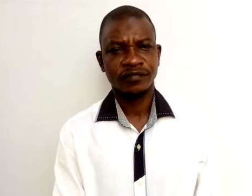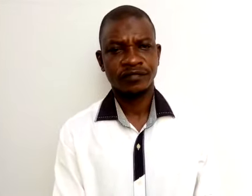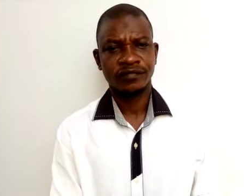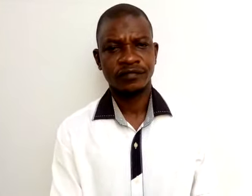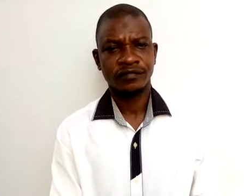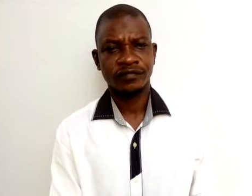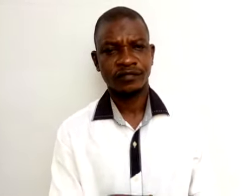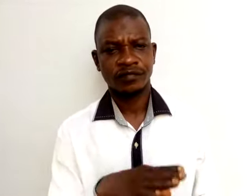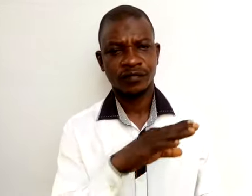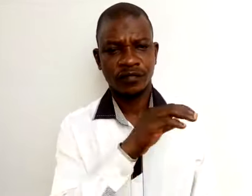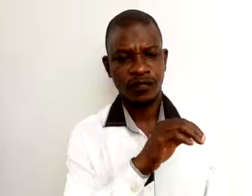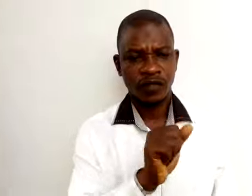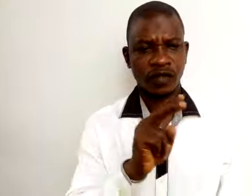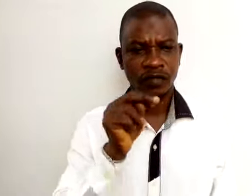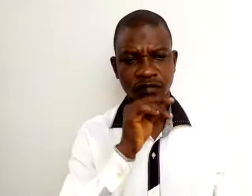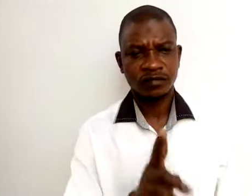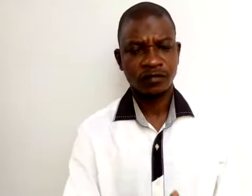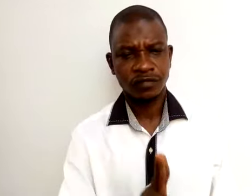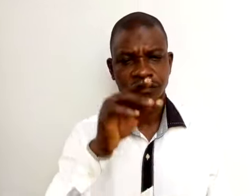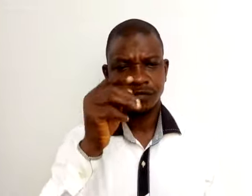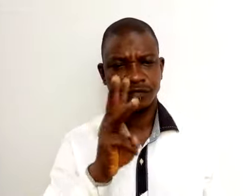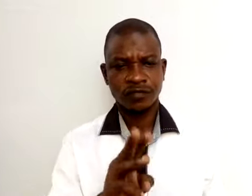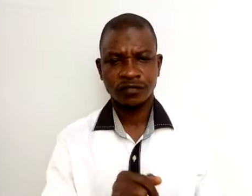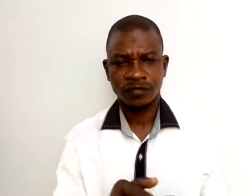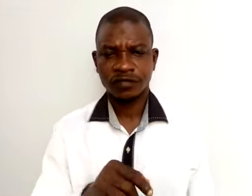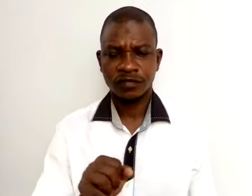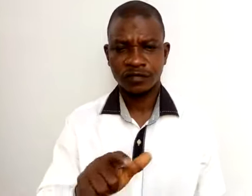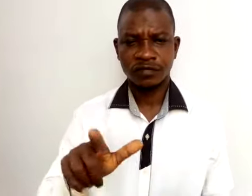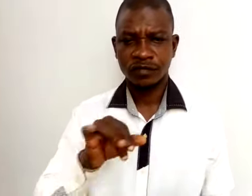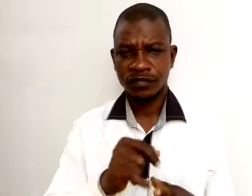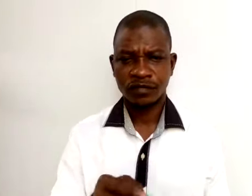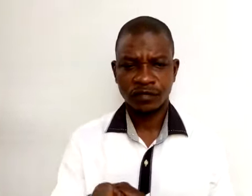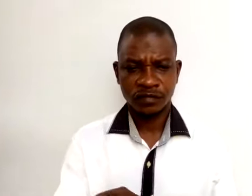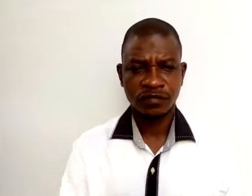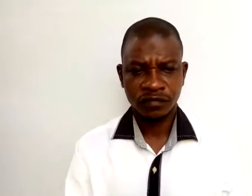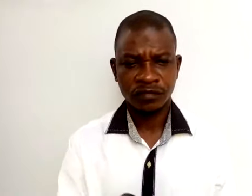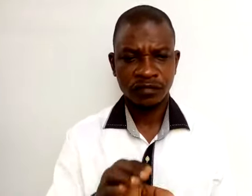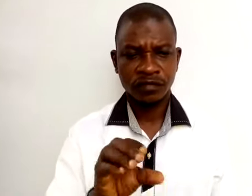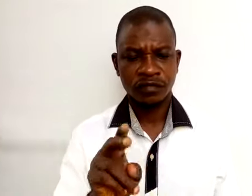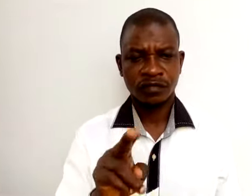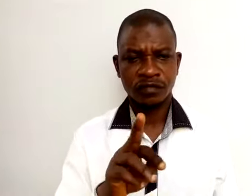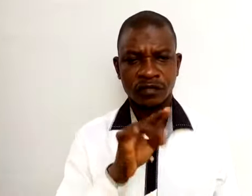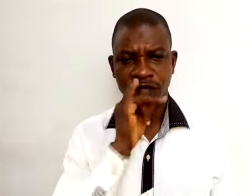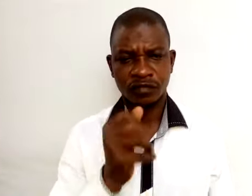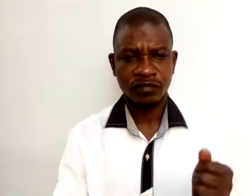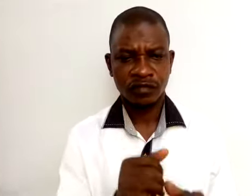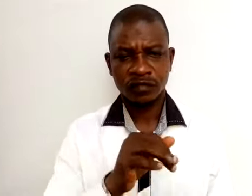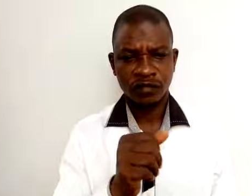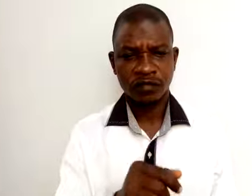An upward movement along the demand curve, which is a